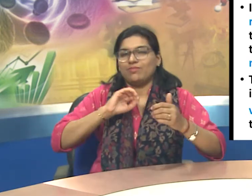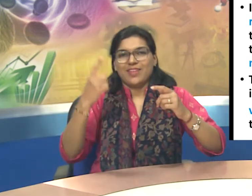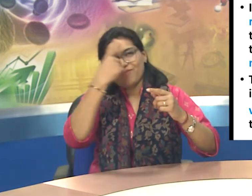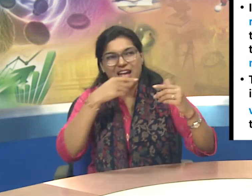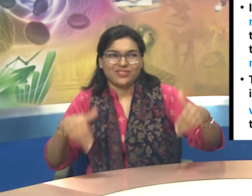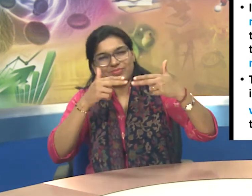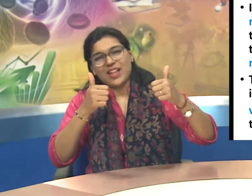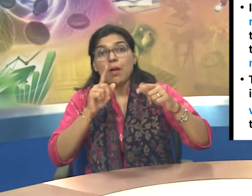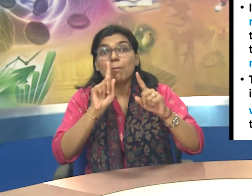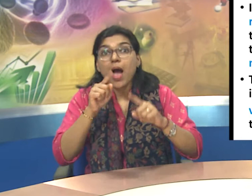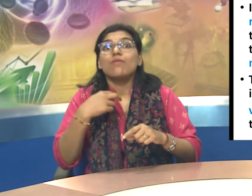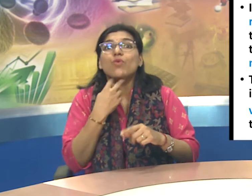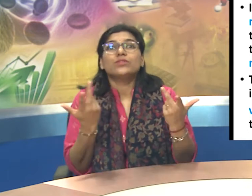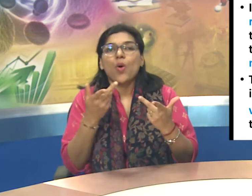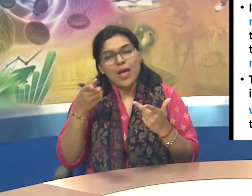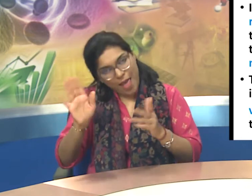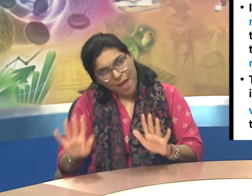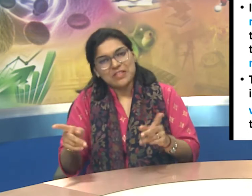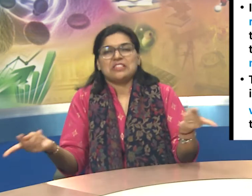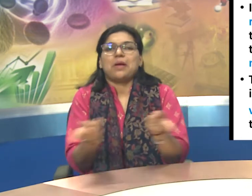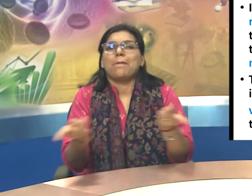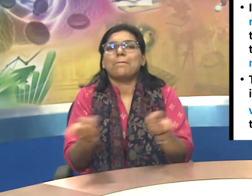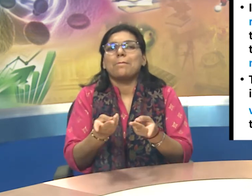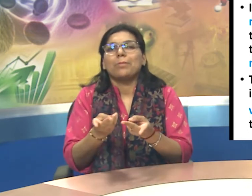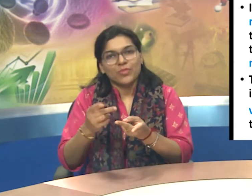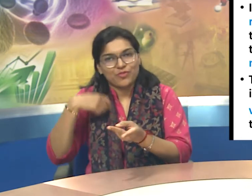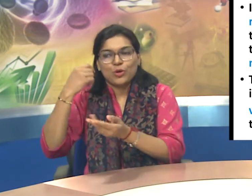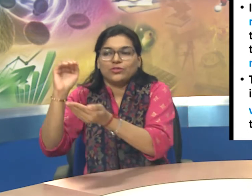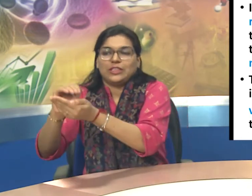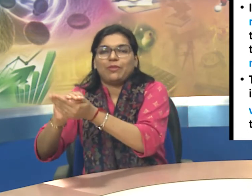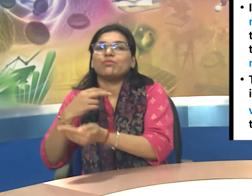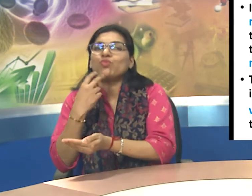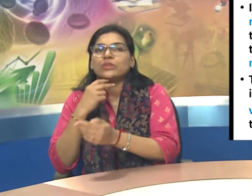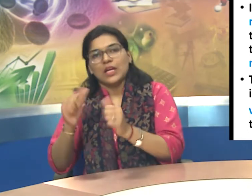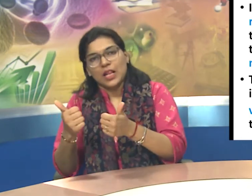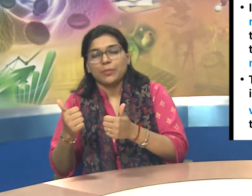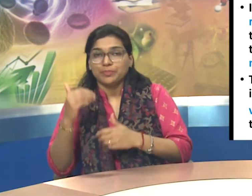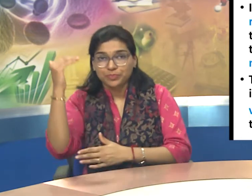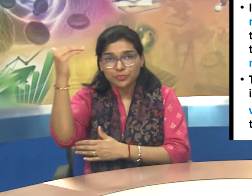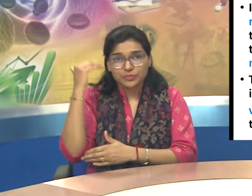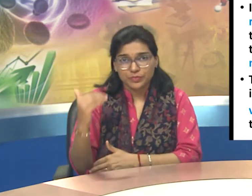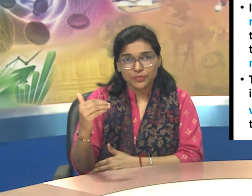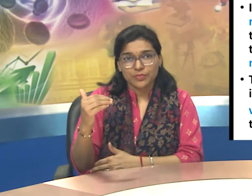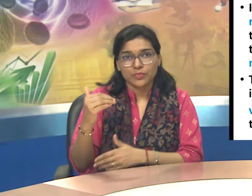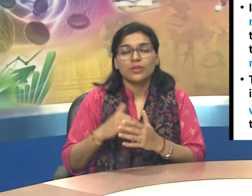the voicemail number and then following the